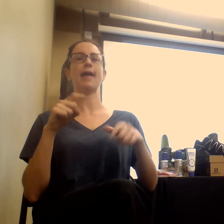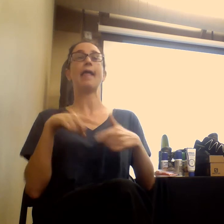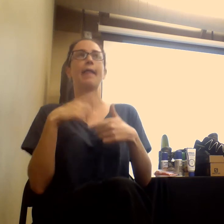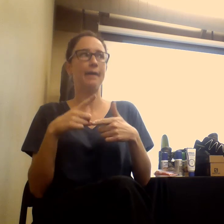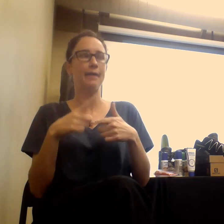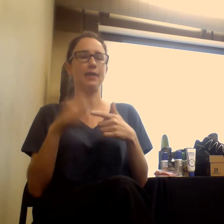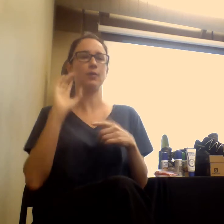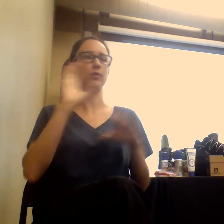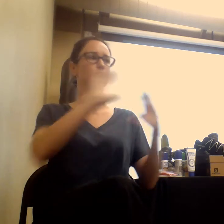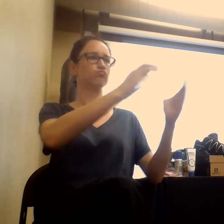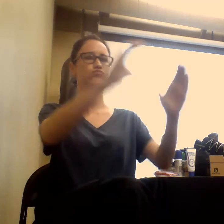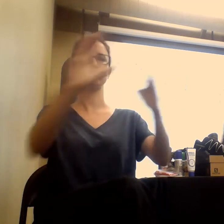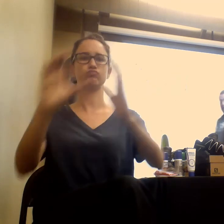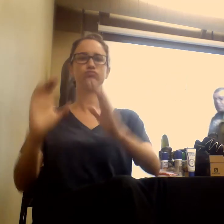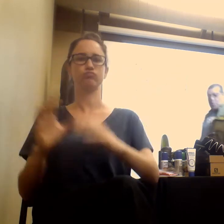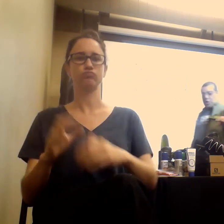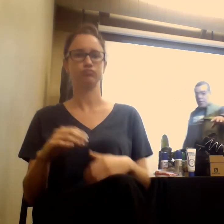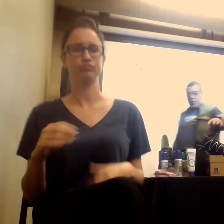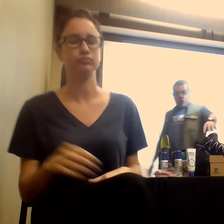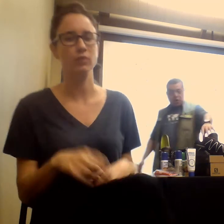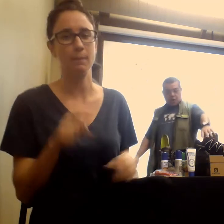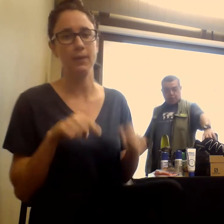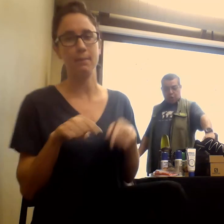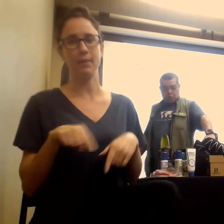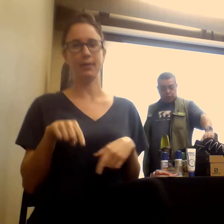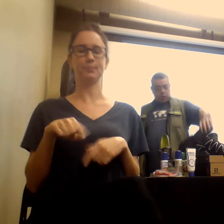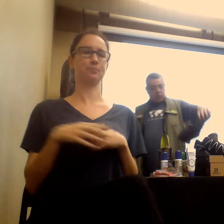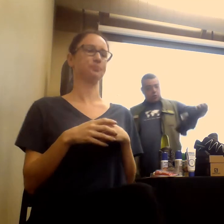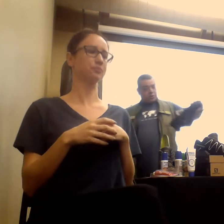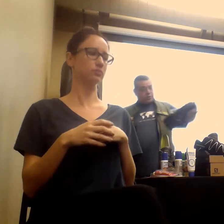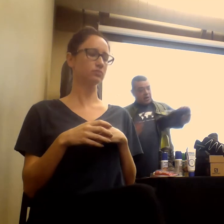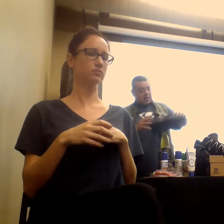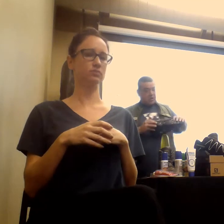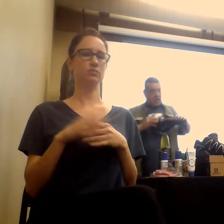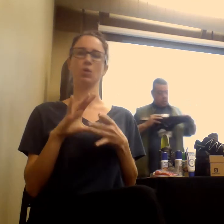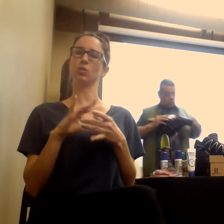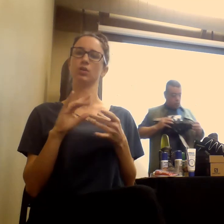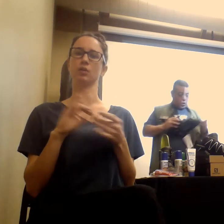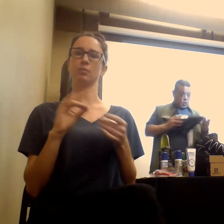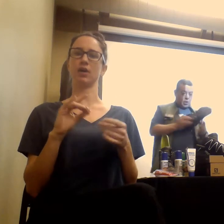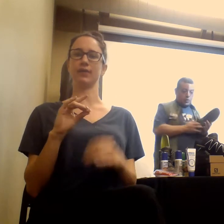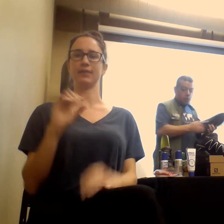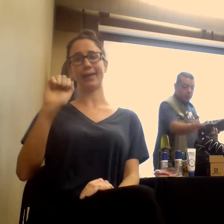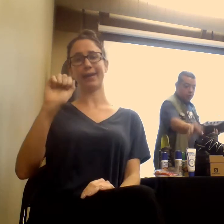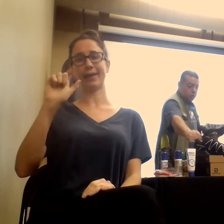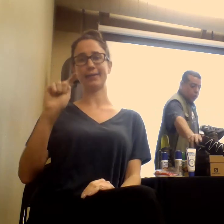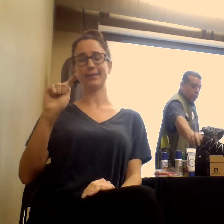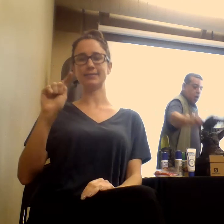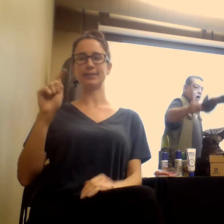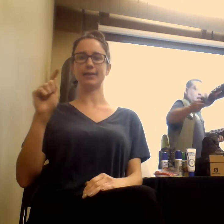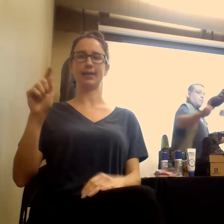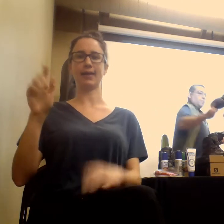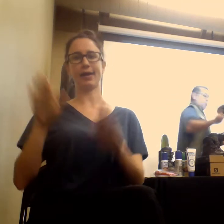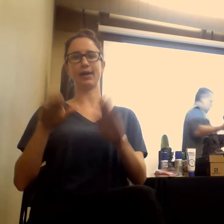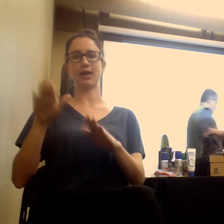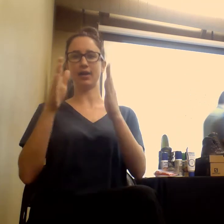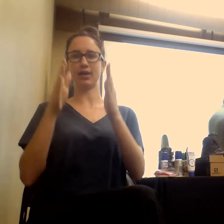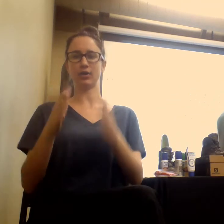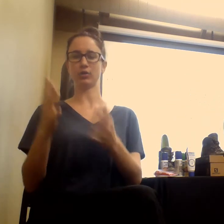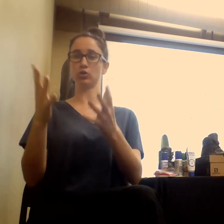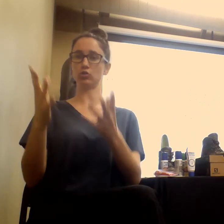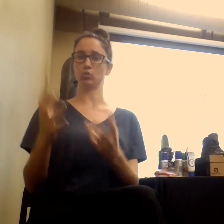talked a little bit about the insoles. I'm going to come over here and talk about what some of the AT hikers want and what they've been doing. A